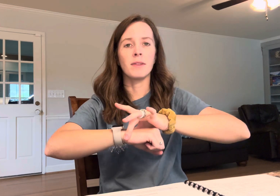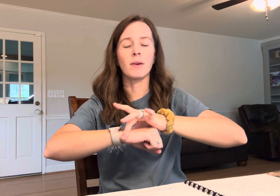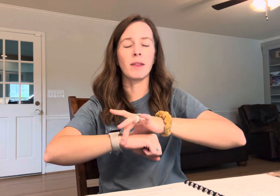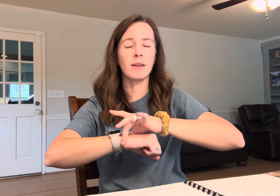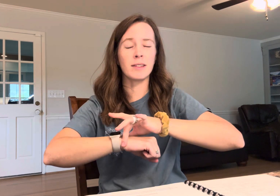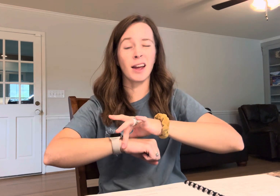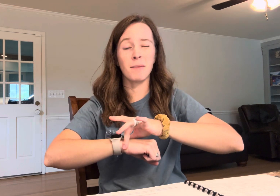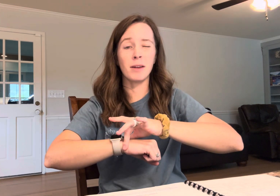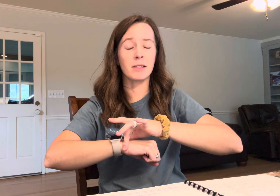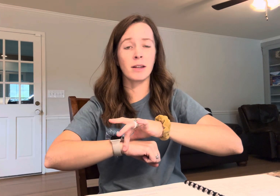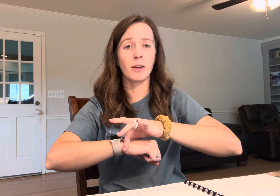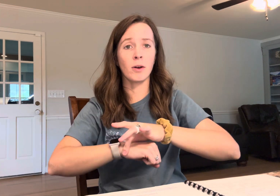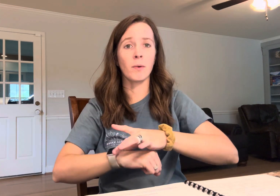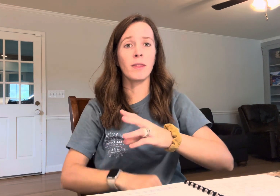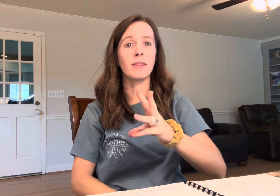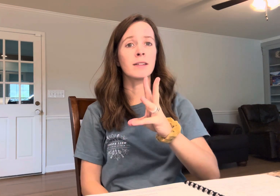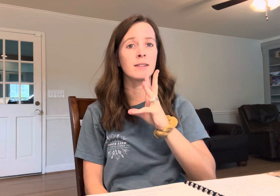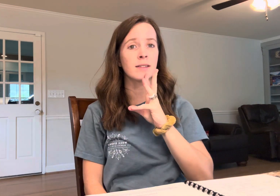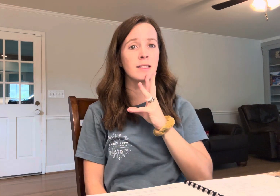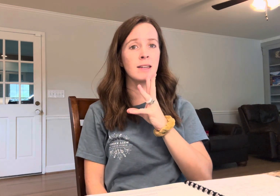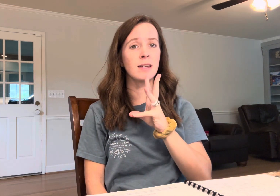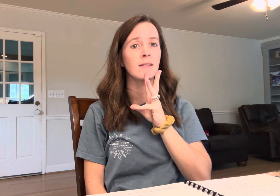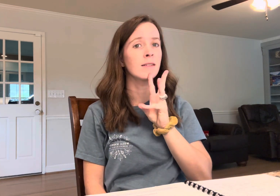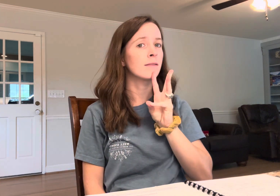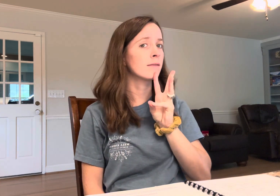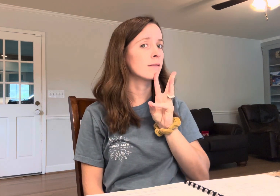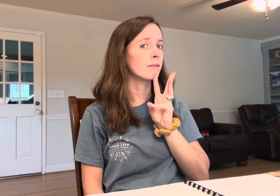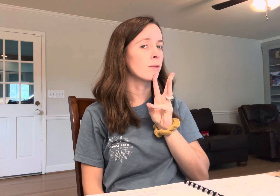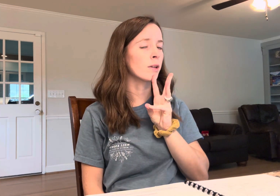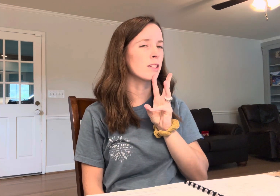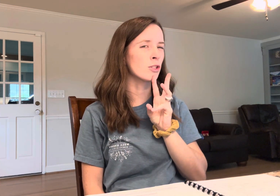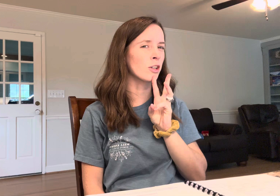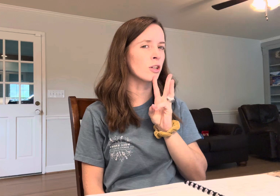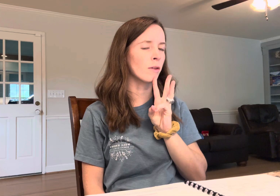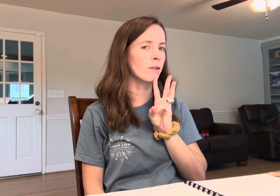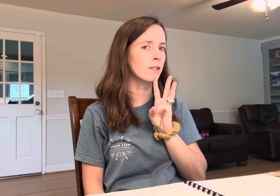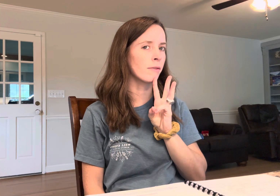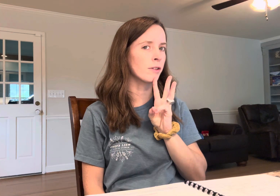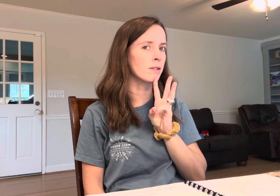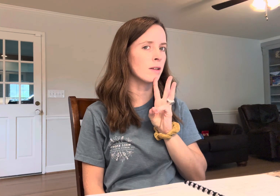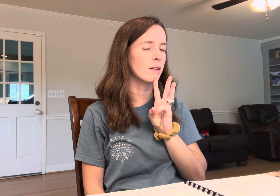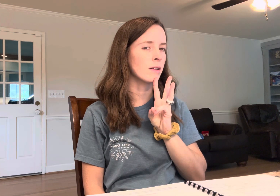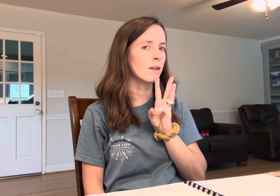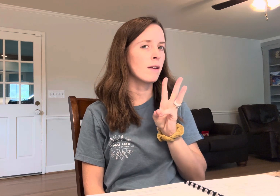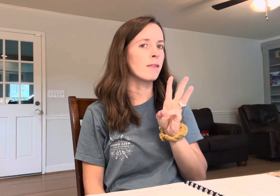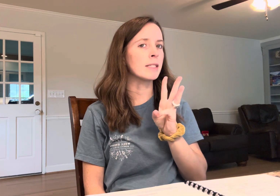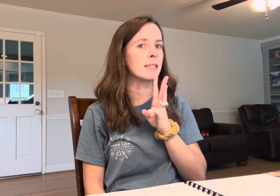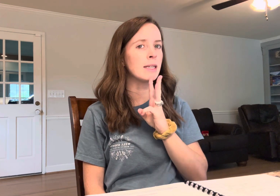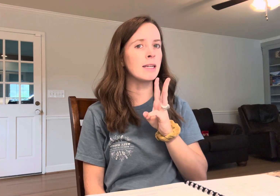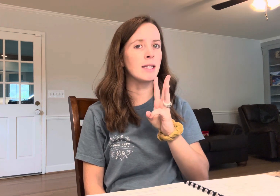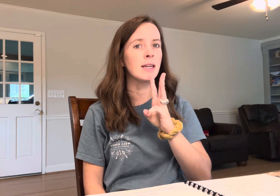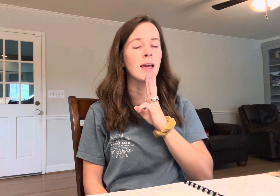And the timing is going to go the sea. We're going to stretch out the sign for sea. The sea